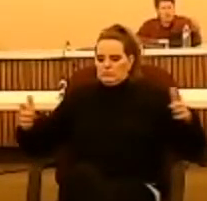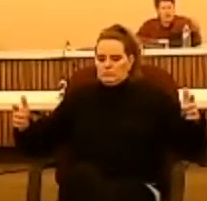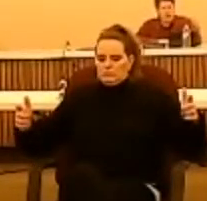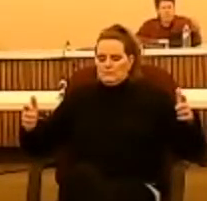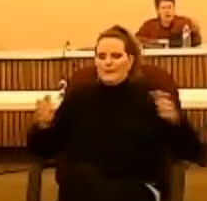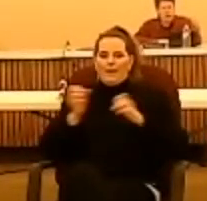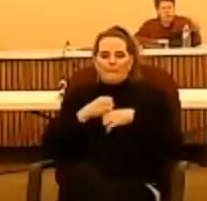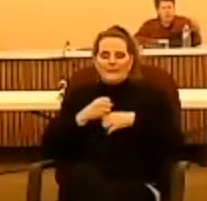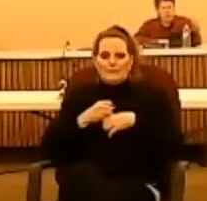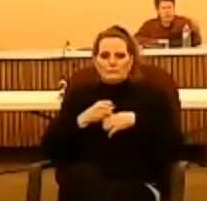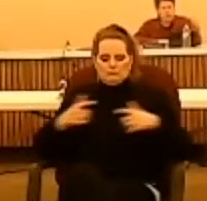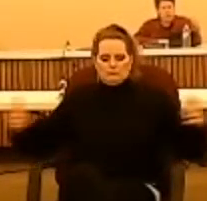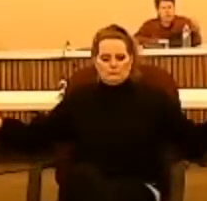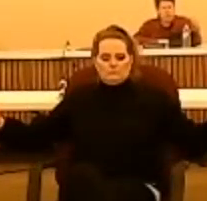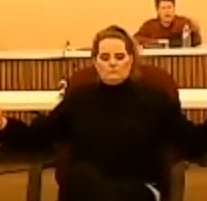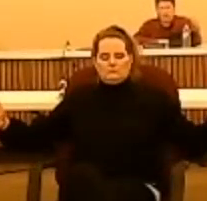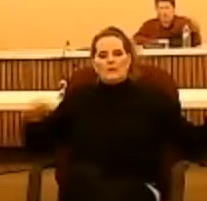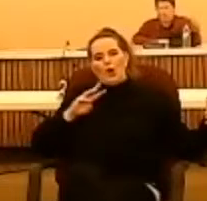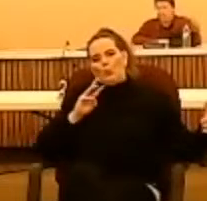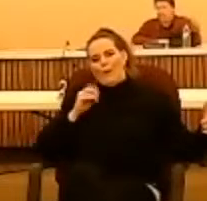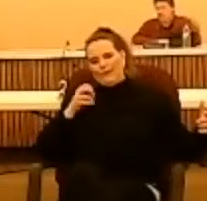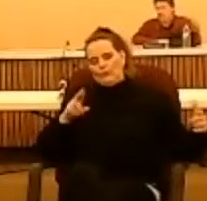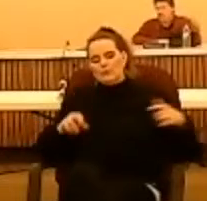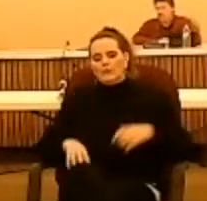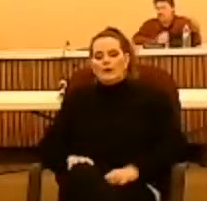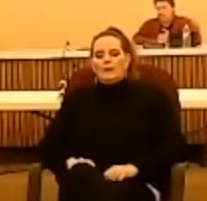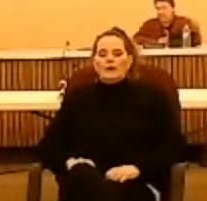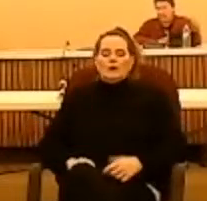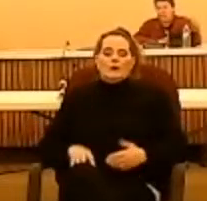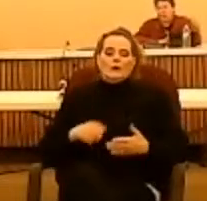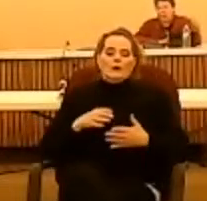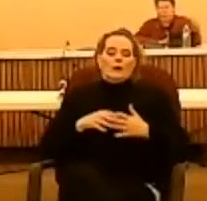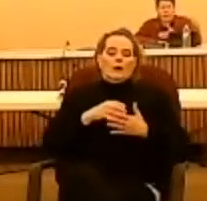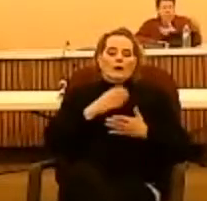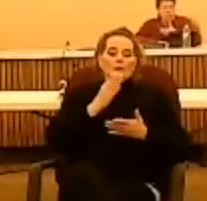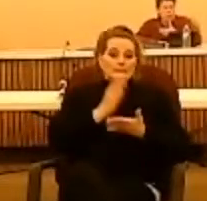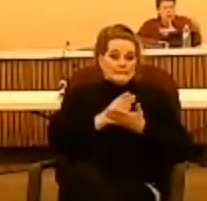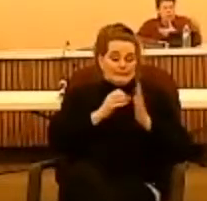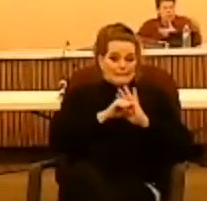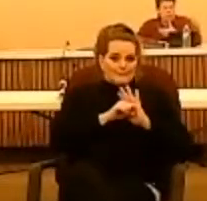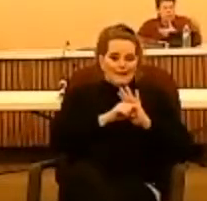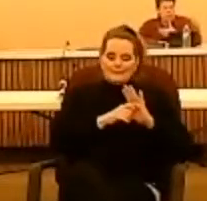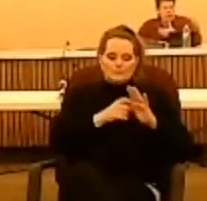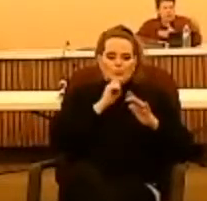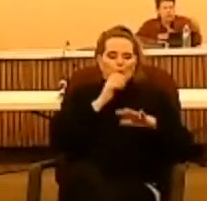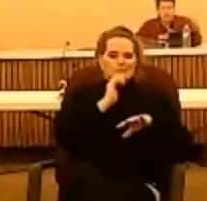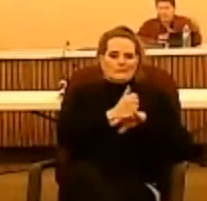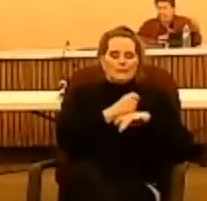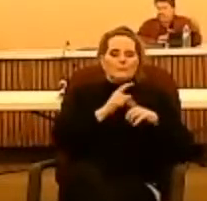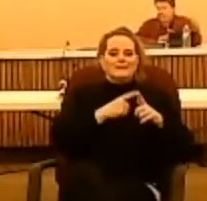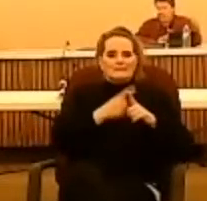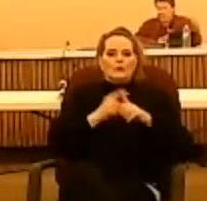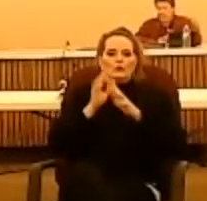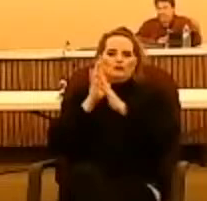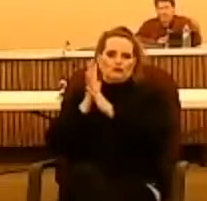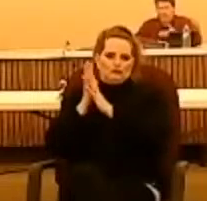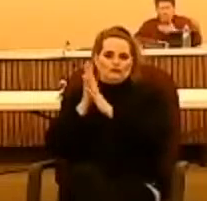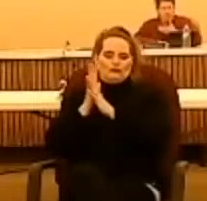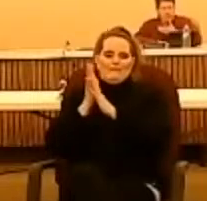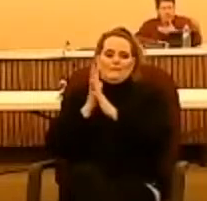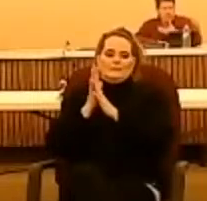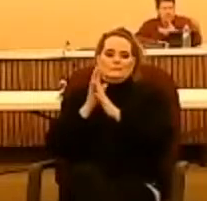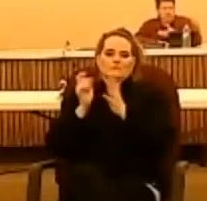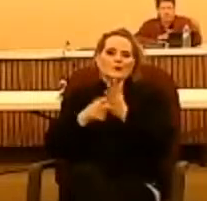sooner, the stop signs, the other two stop signs won't go in until the traffic warrants it, because again, right